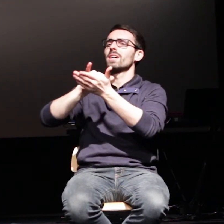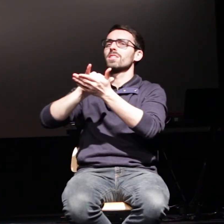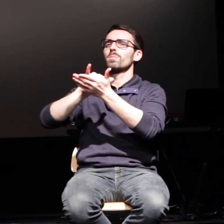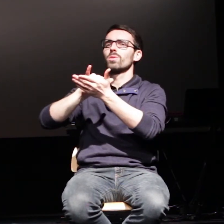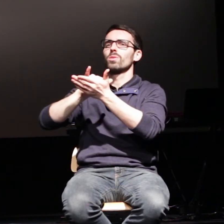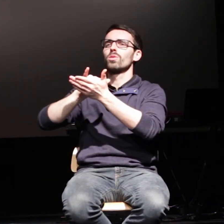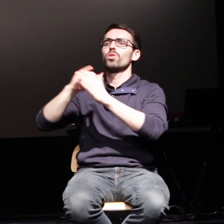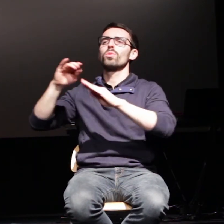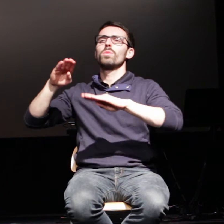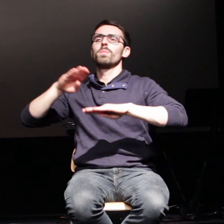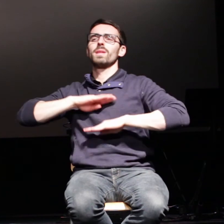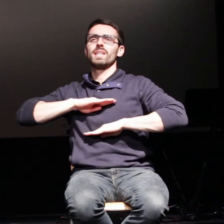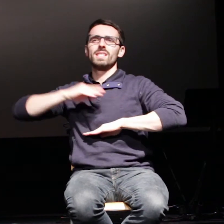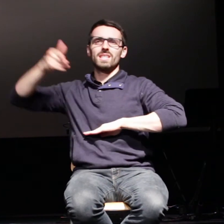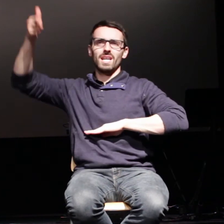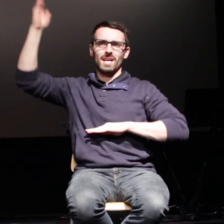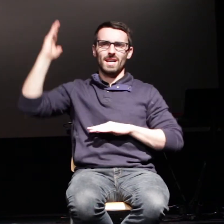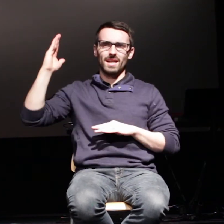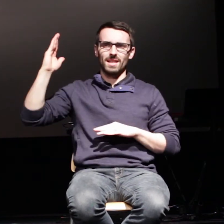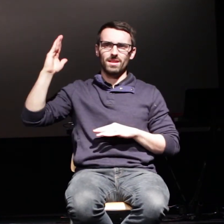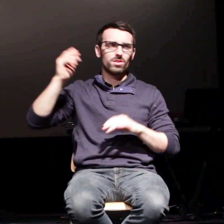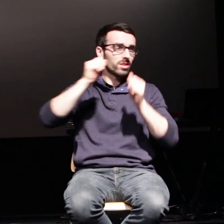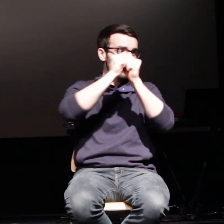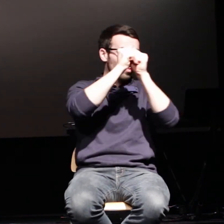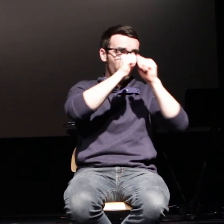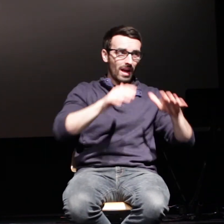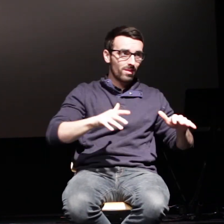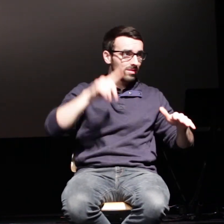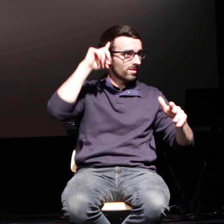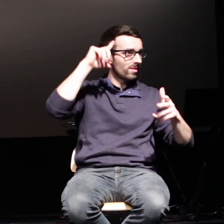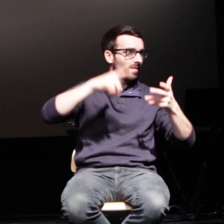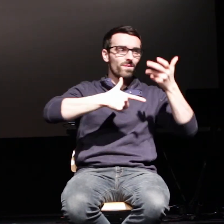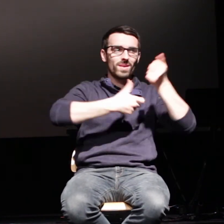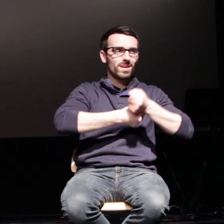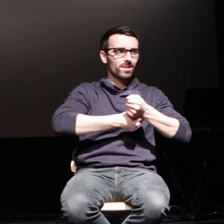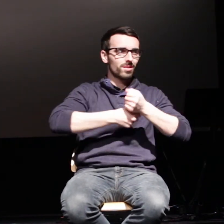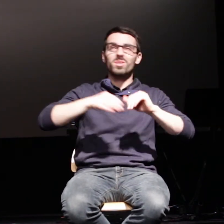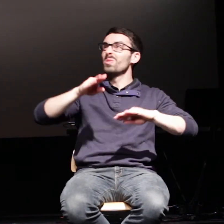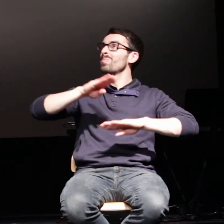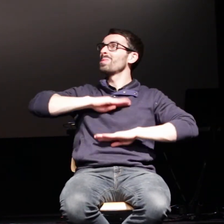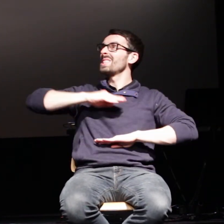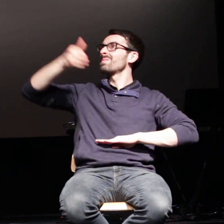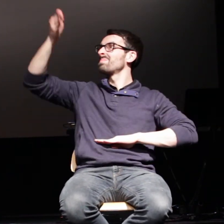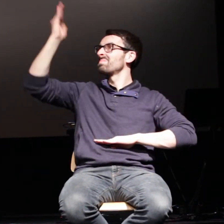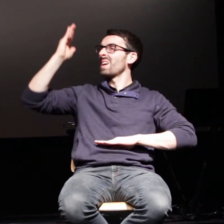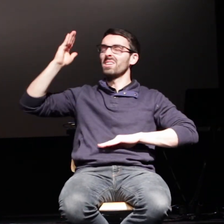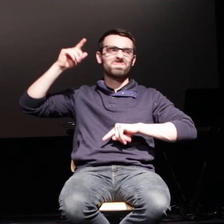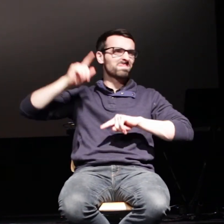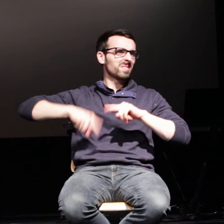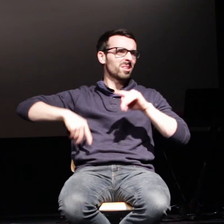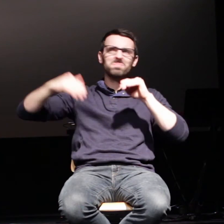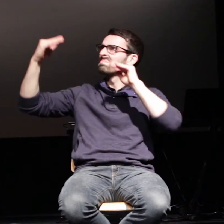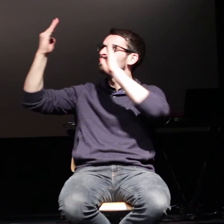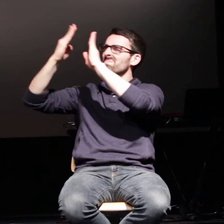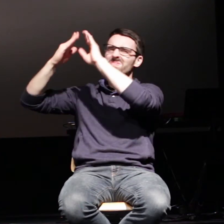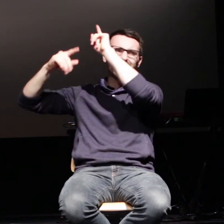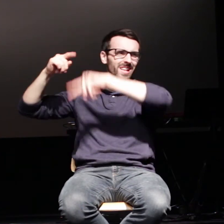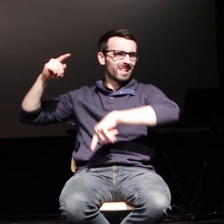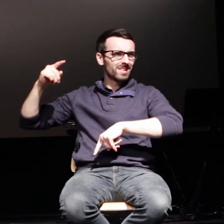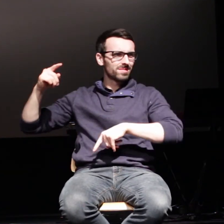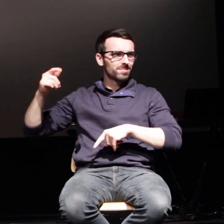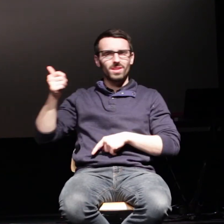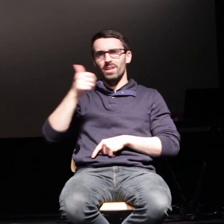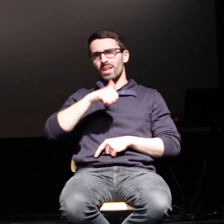Without faith, we can't please God. We can't come to him. Is there any place in your life right